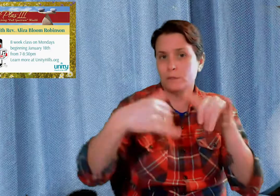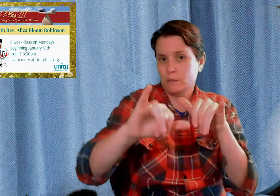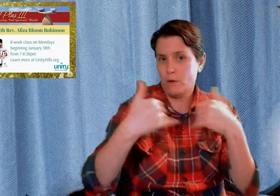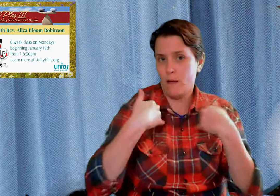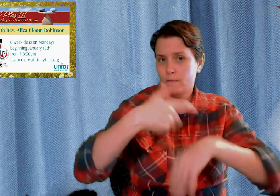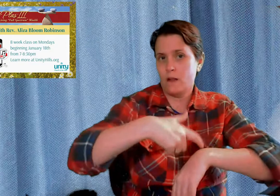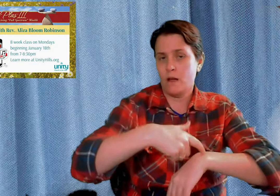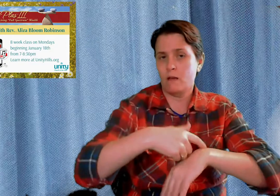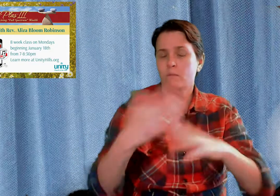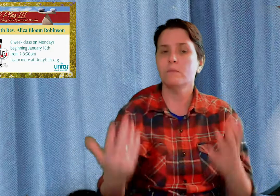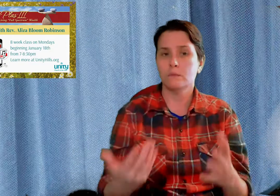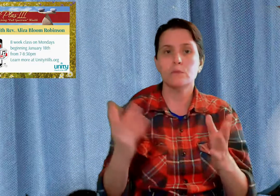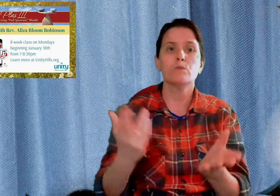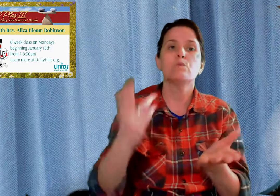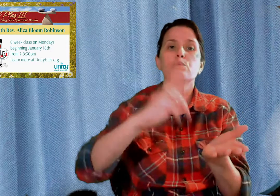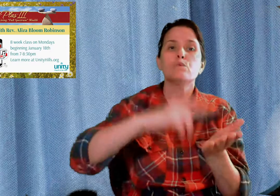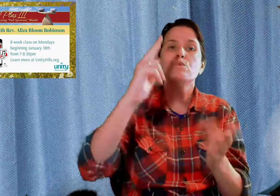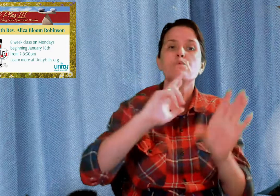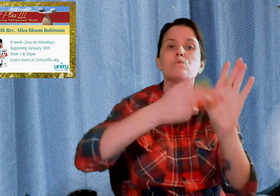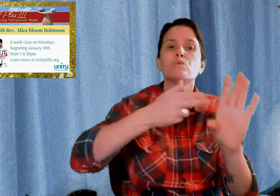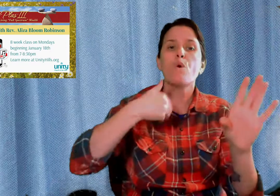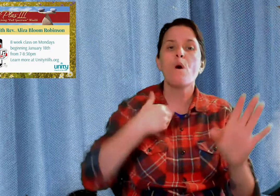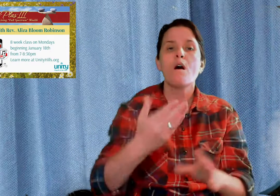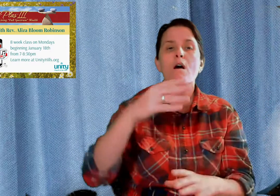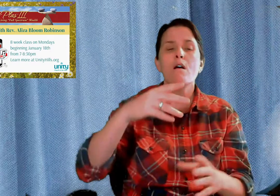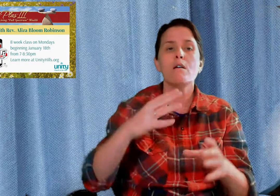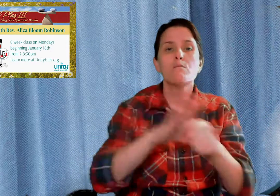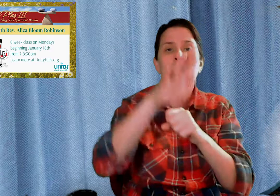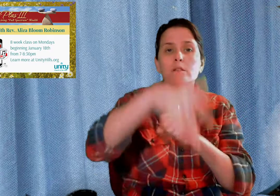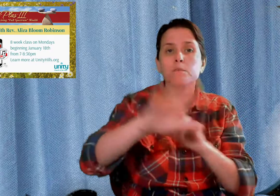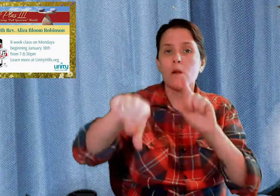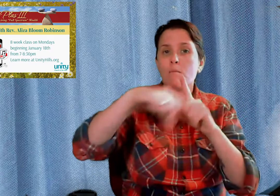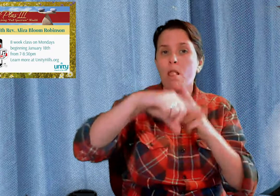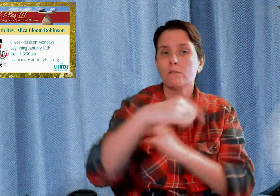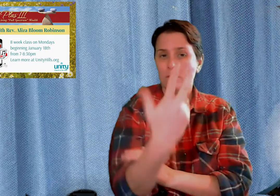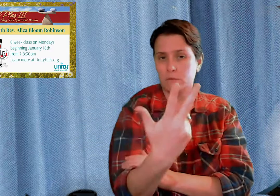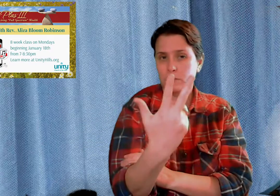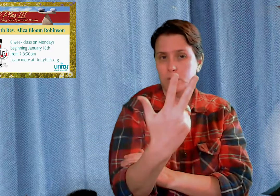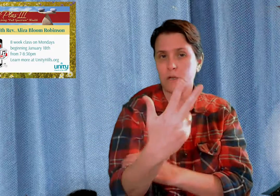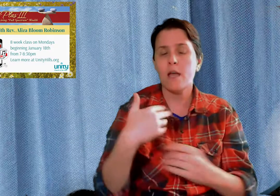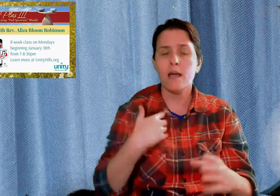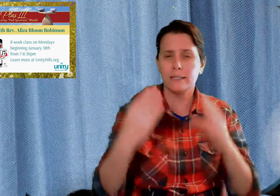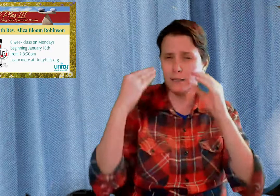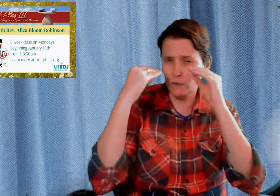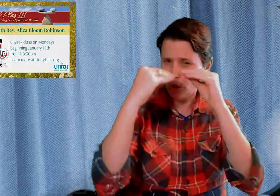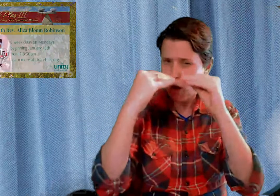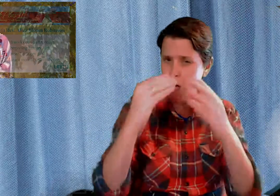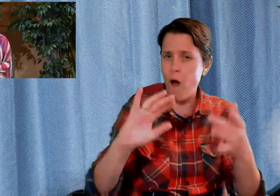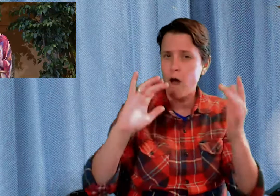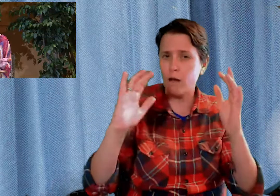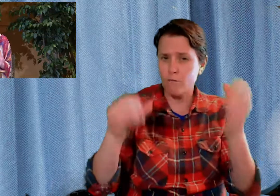3, Living Full Spectrum Wealth with Reverend Eliza, which is taught virtually via video by Mary Morrissey. And the